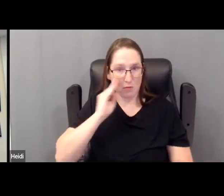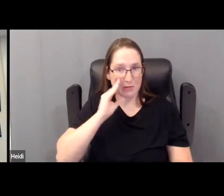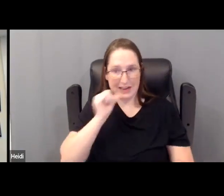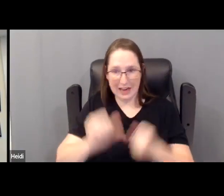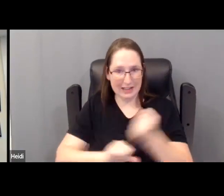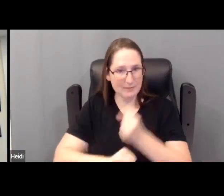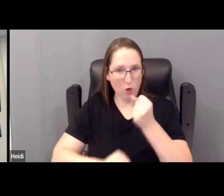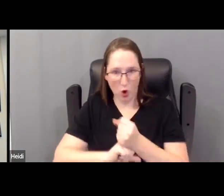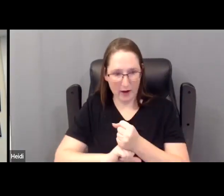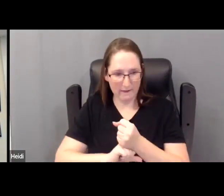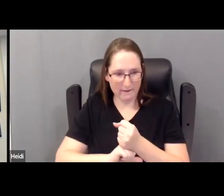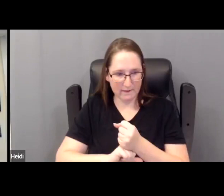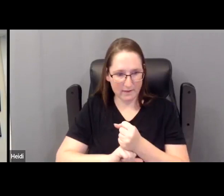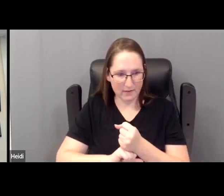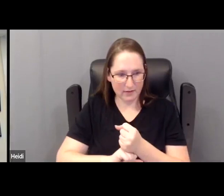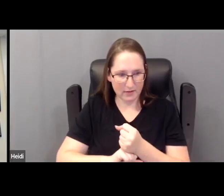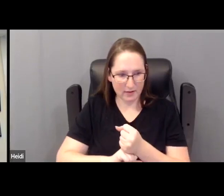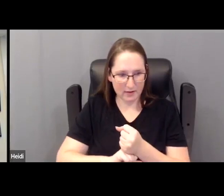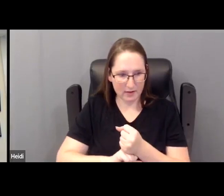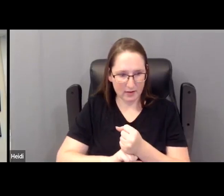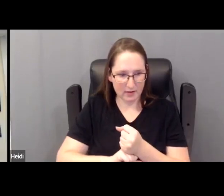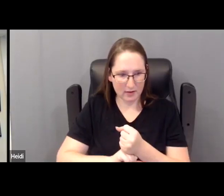supportive.